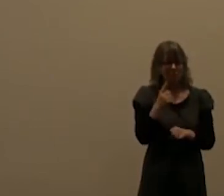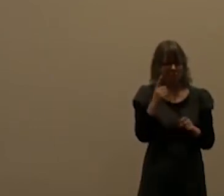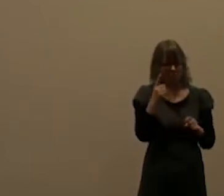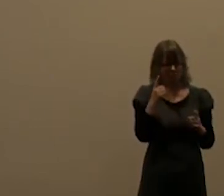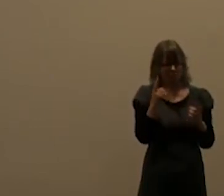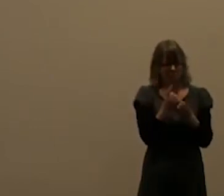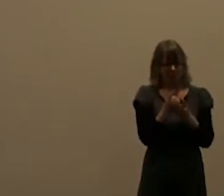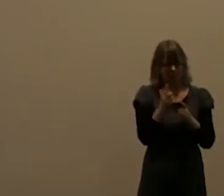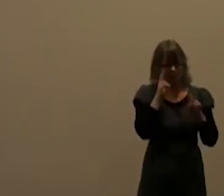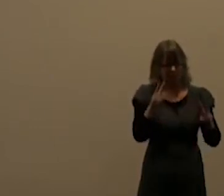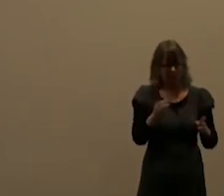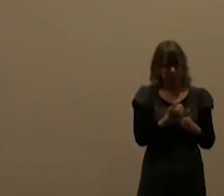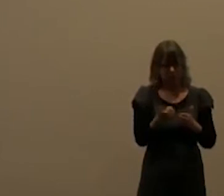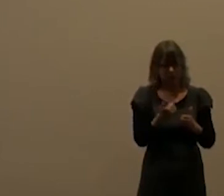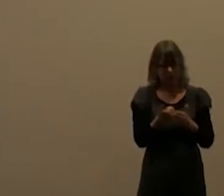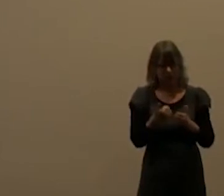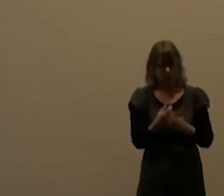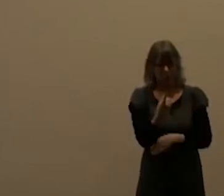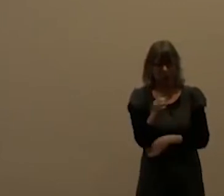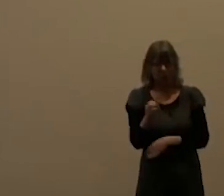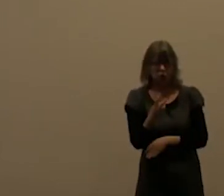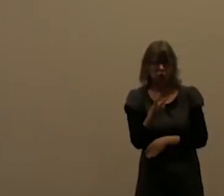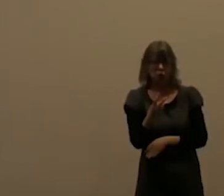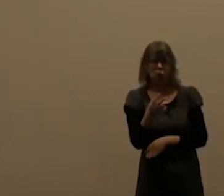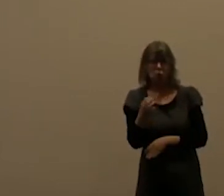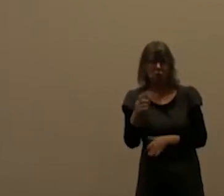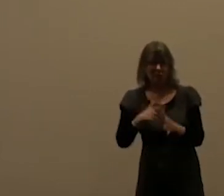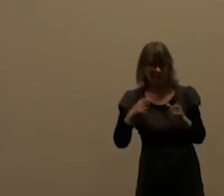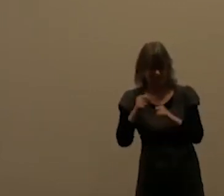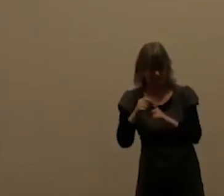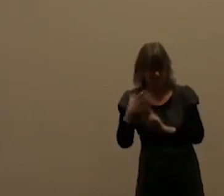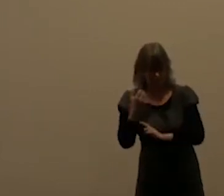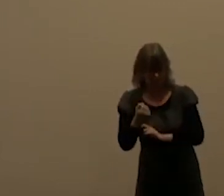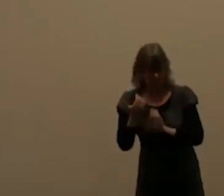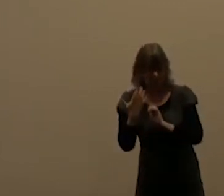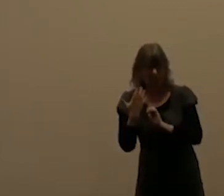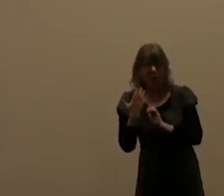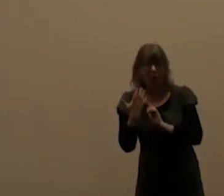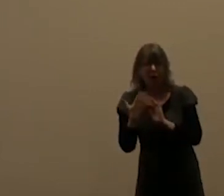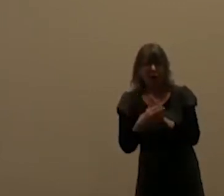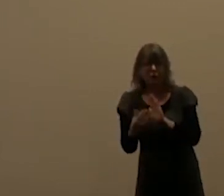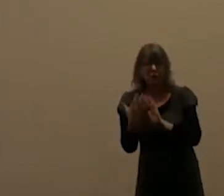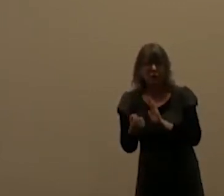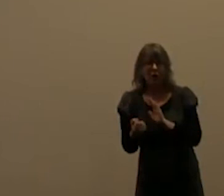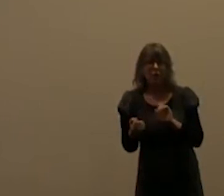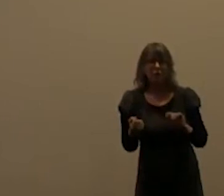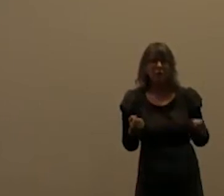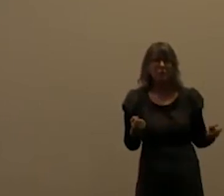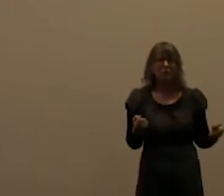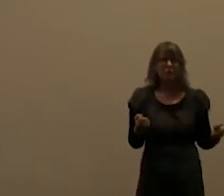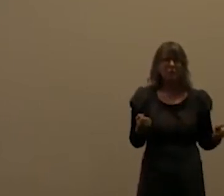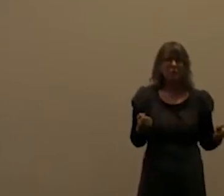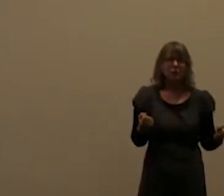going to a customer, they have like 100, 200 apps, right? So one of the things that the Fusion team is pretty good with